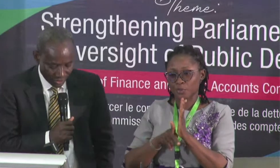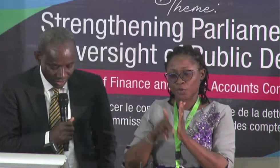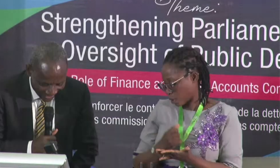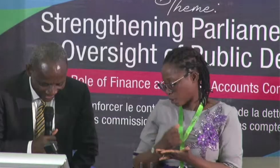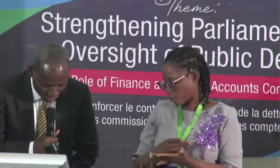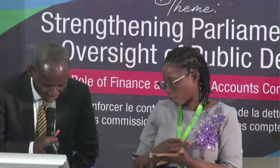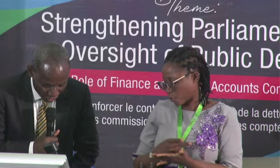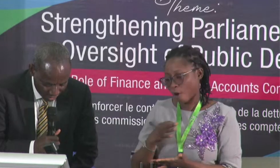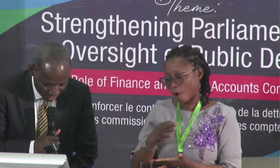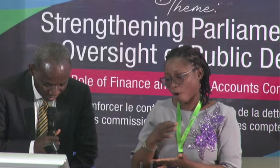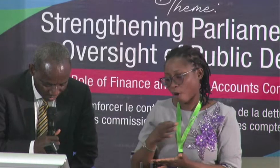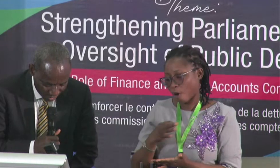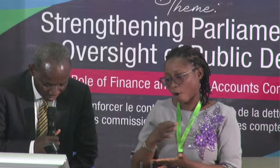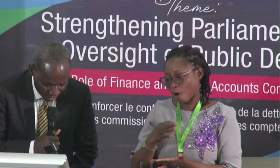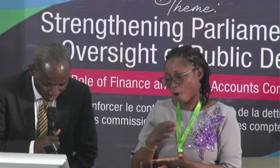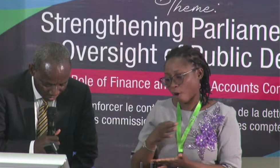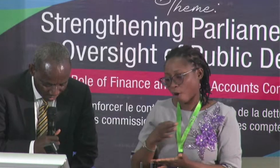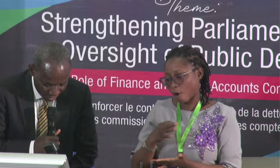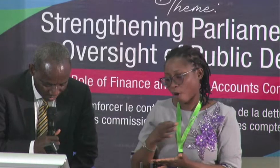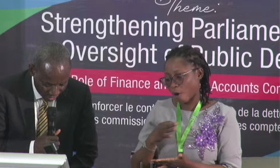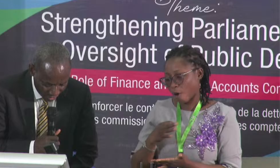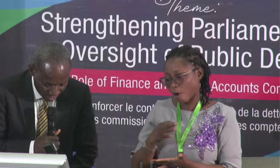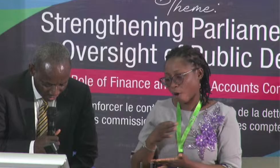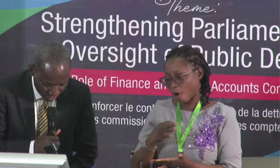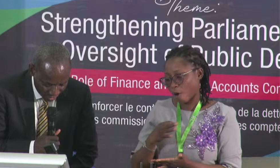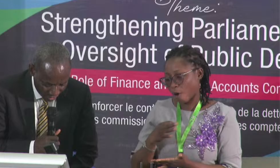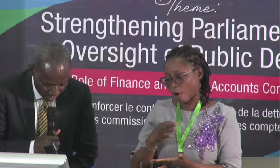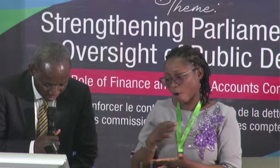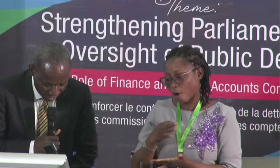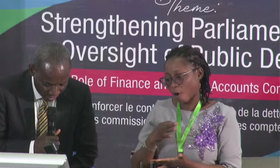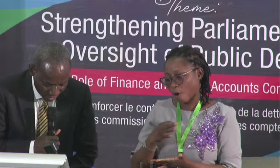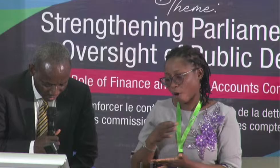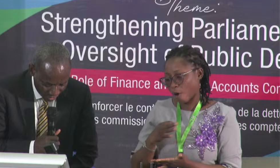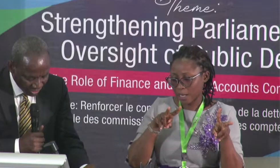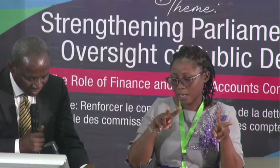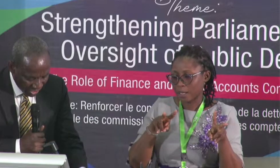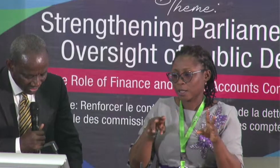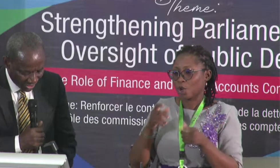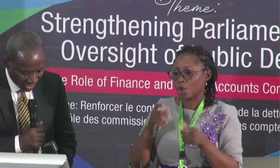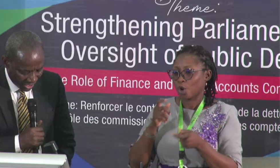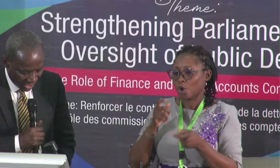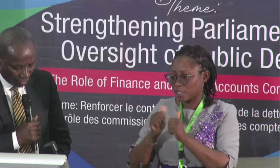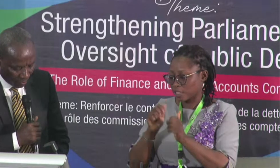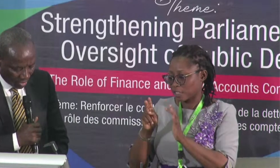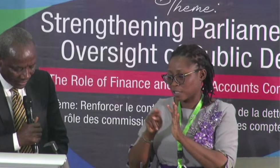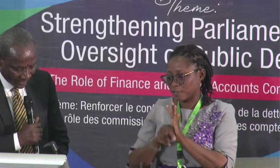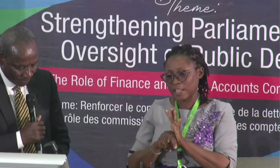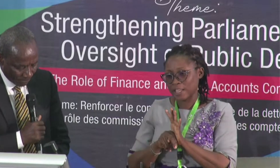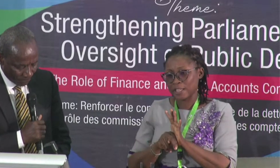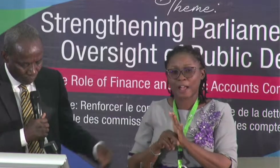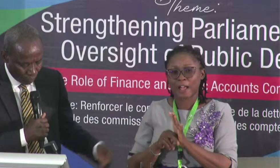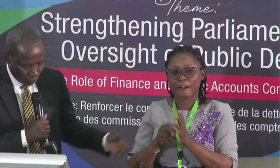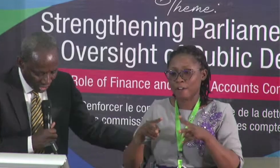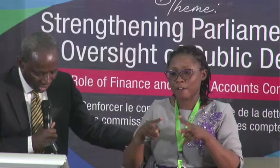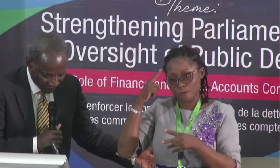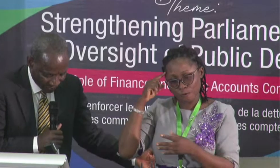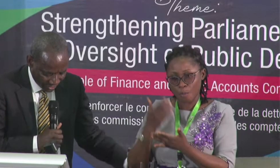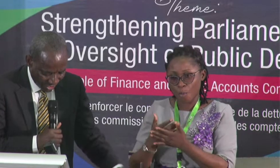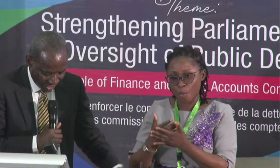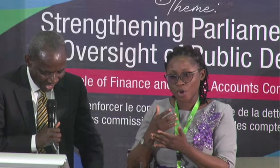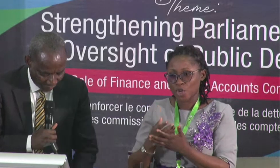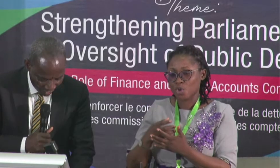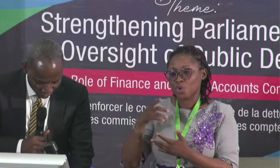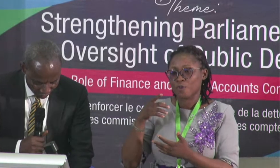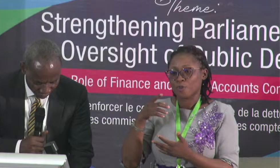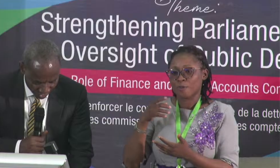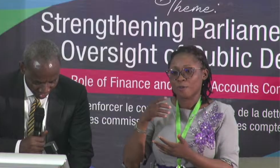management. Expenditure, public value, legislative oversight, competitiveness and value for money, prudence